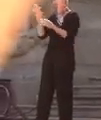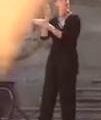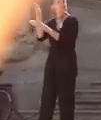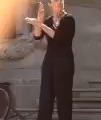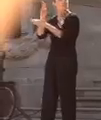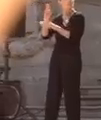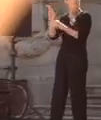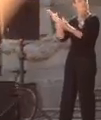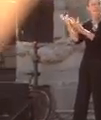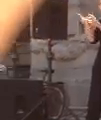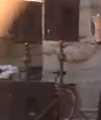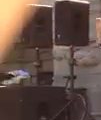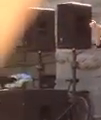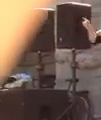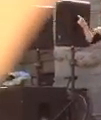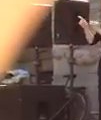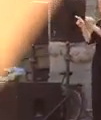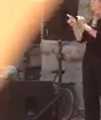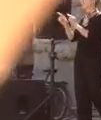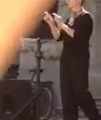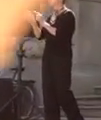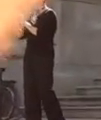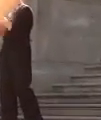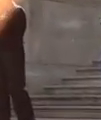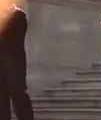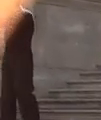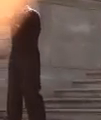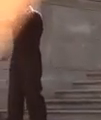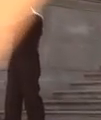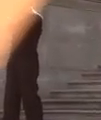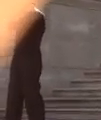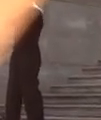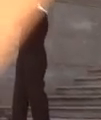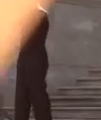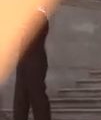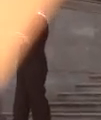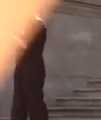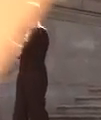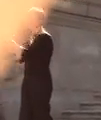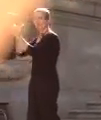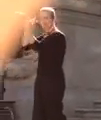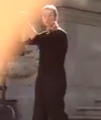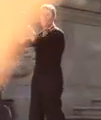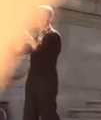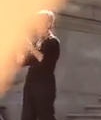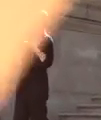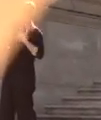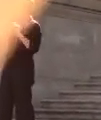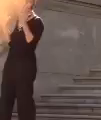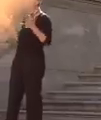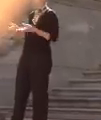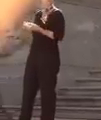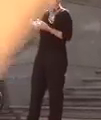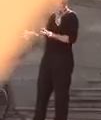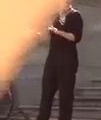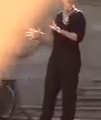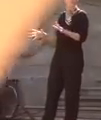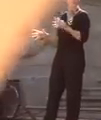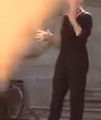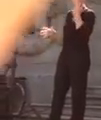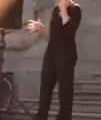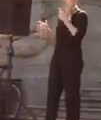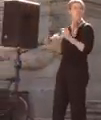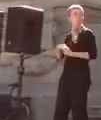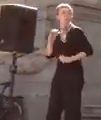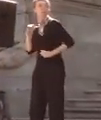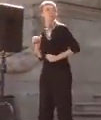you'll never see. Trying to chase the dreams of cheese, you will fall eventually. Look at me, Nick P. I got nothing to lose, cause it took everything from me. From